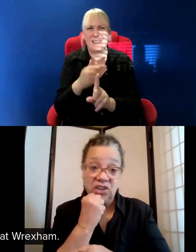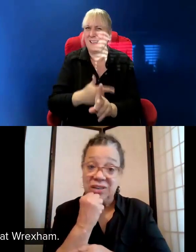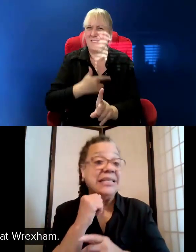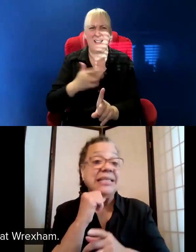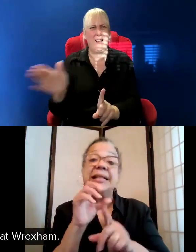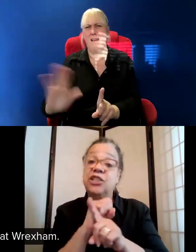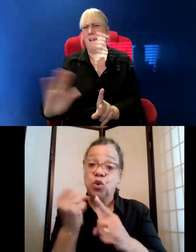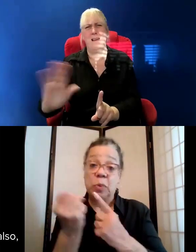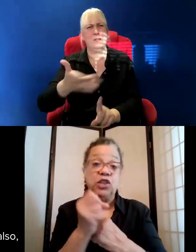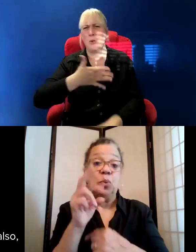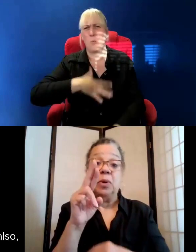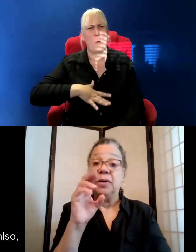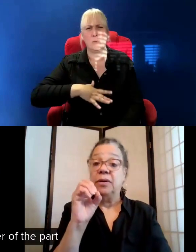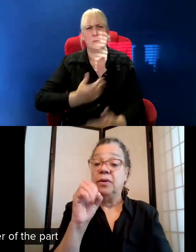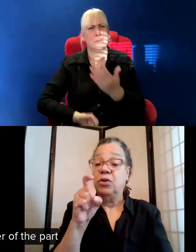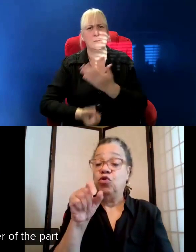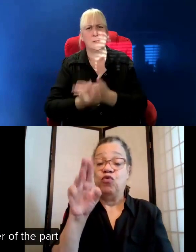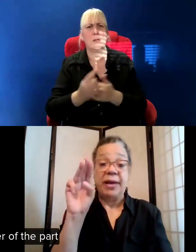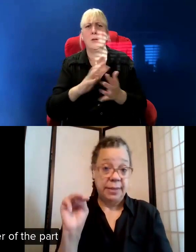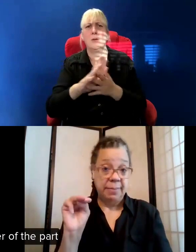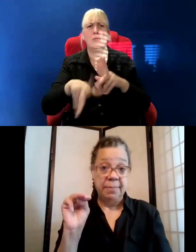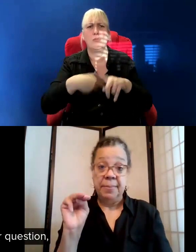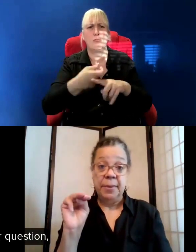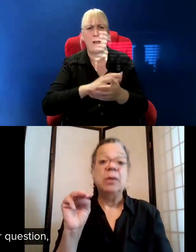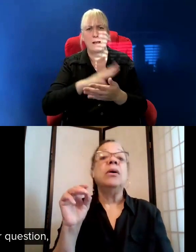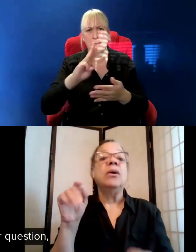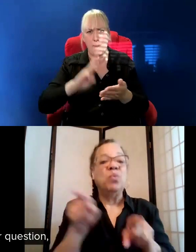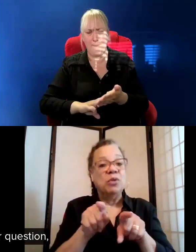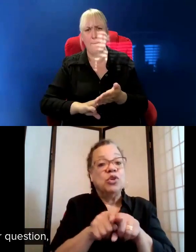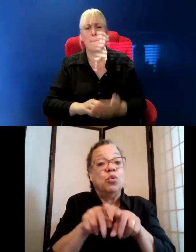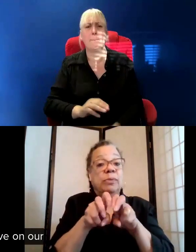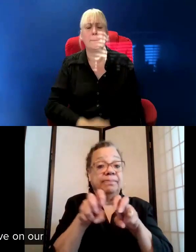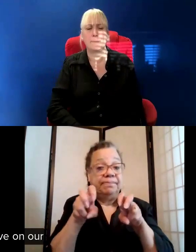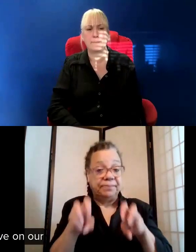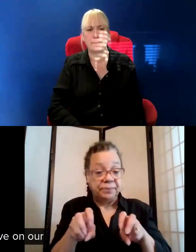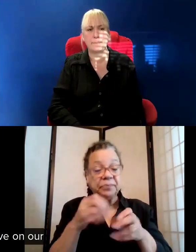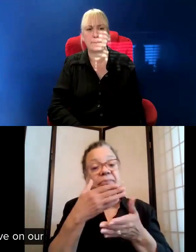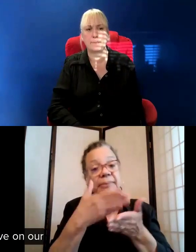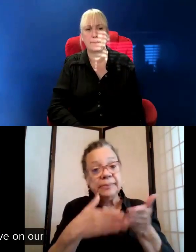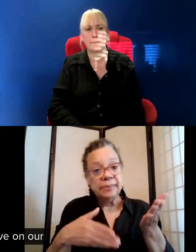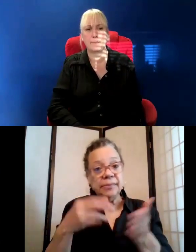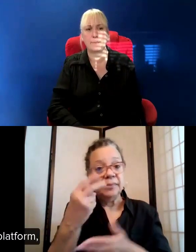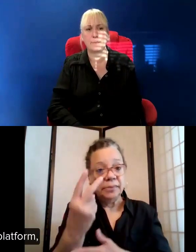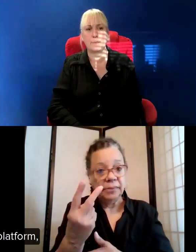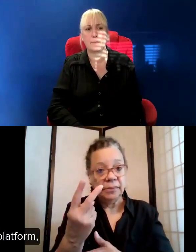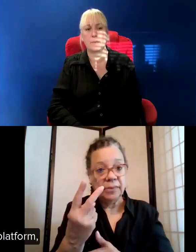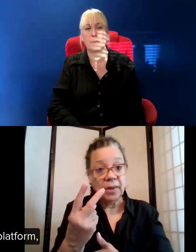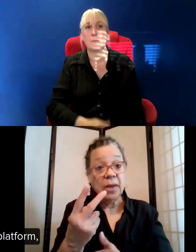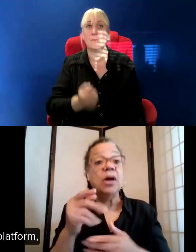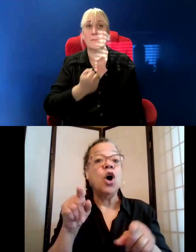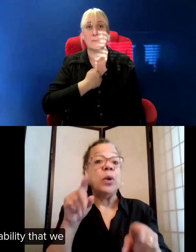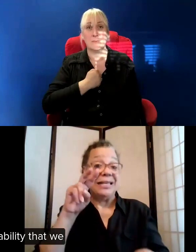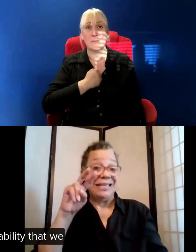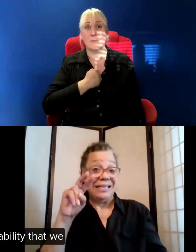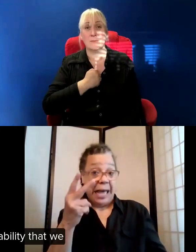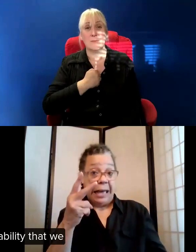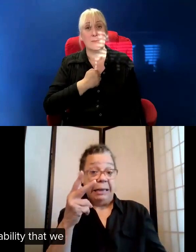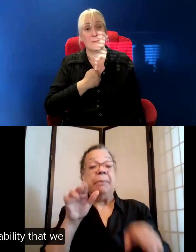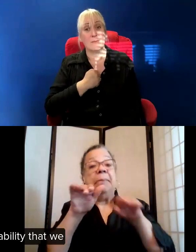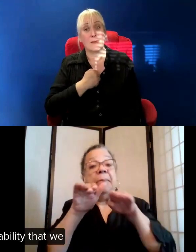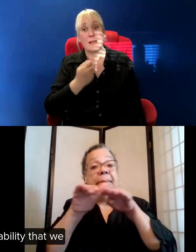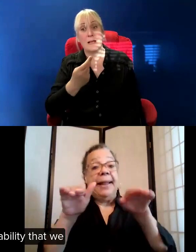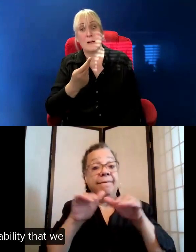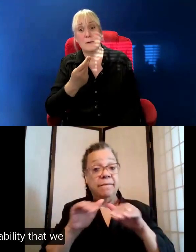case at Wrexham. We also, just to answer the part 2 of your question, we do have on our second platform, we